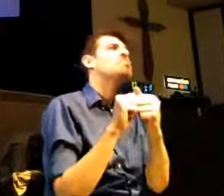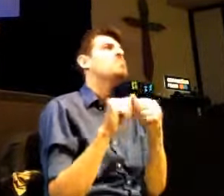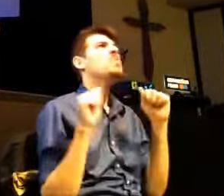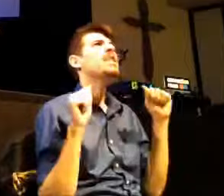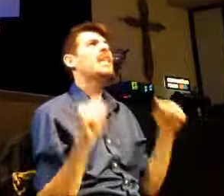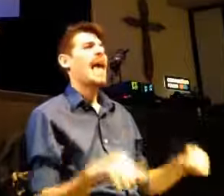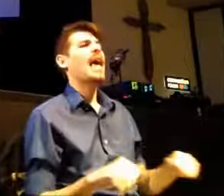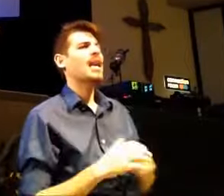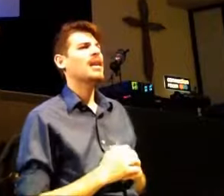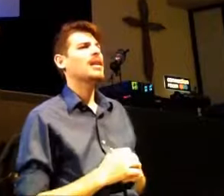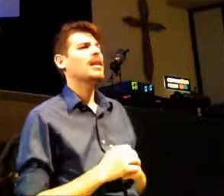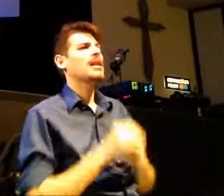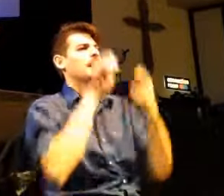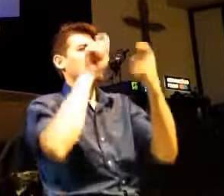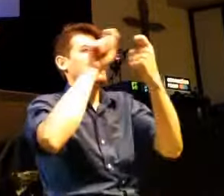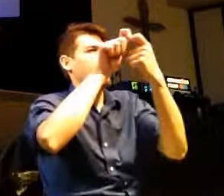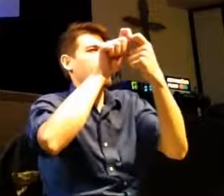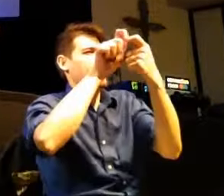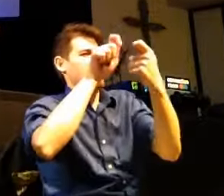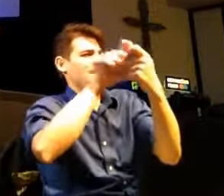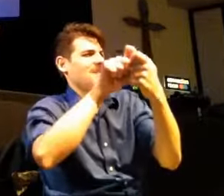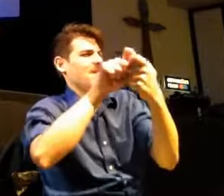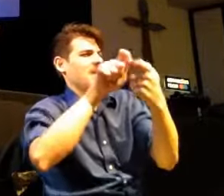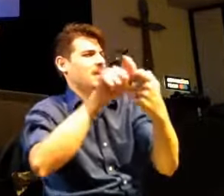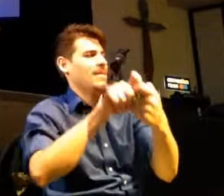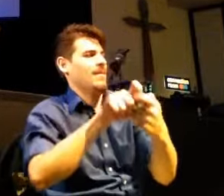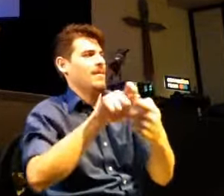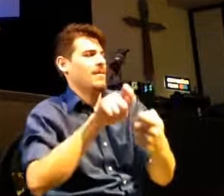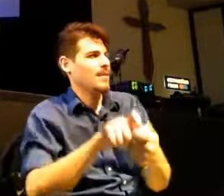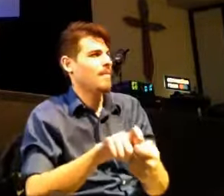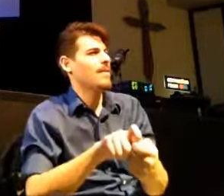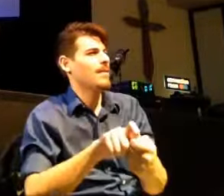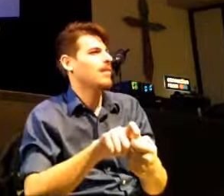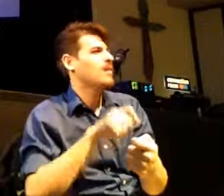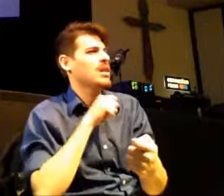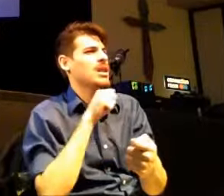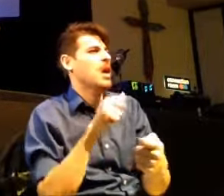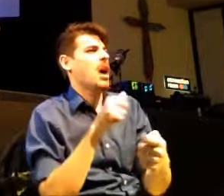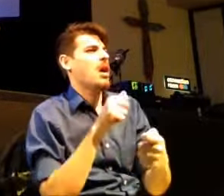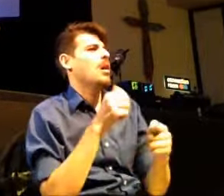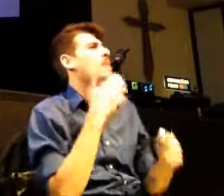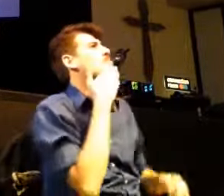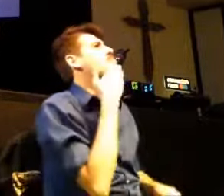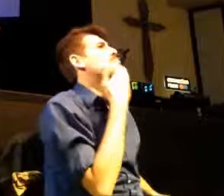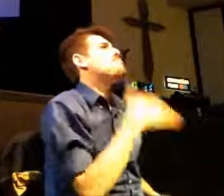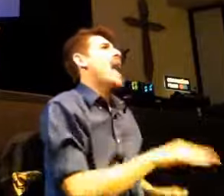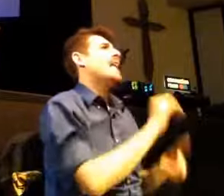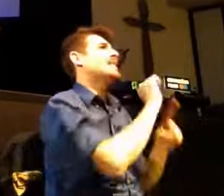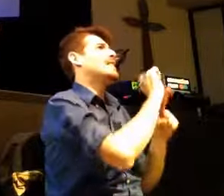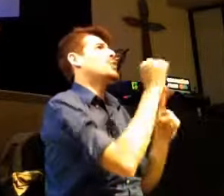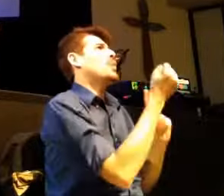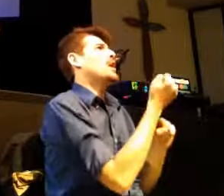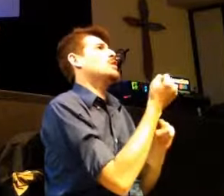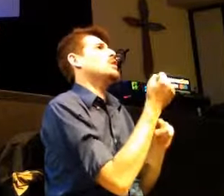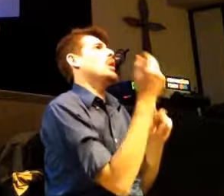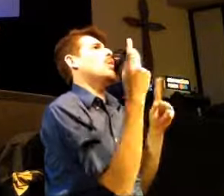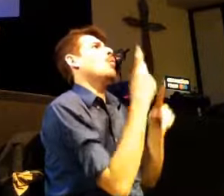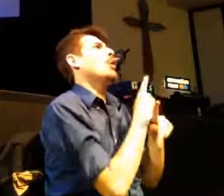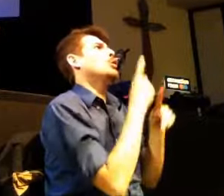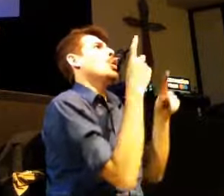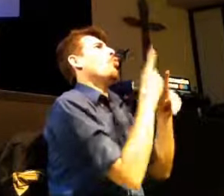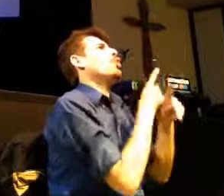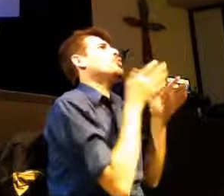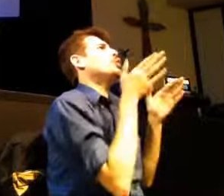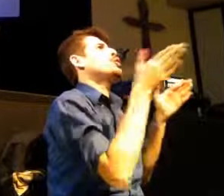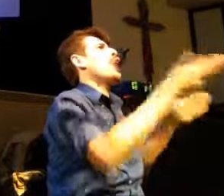through that. And suddenly, it's not dragging you into worst case scenarios. It's beginning to show you where God